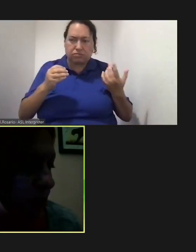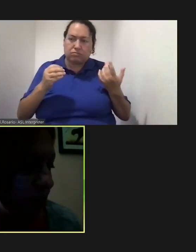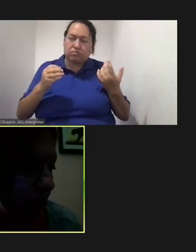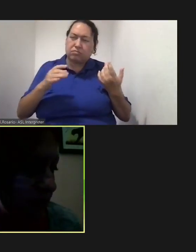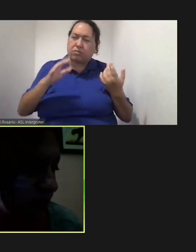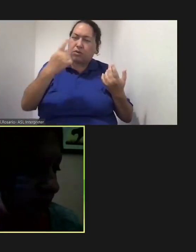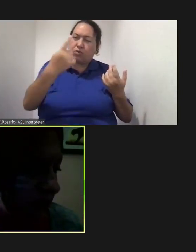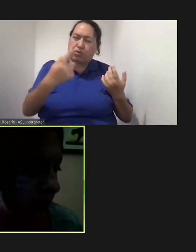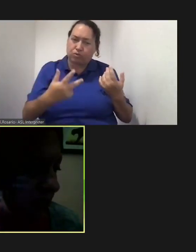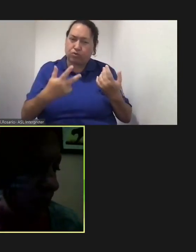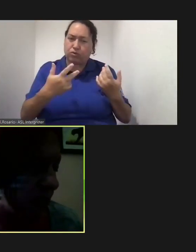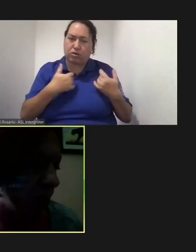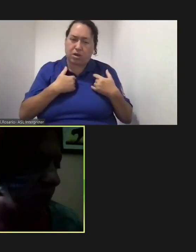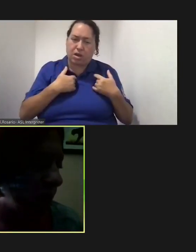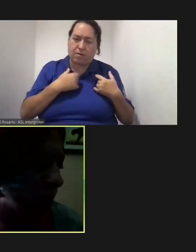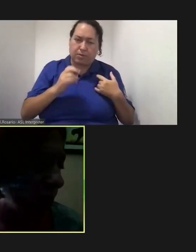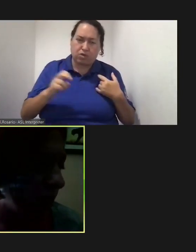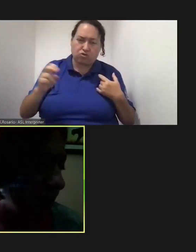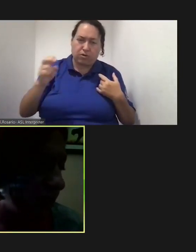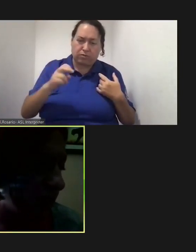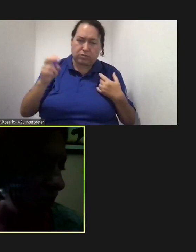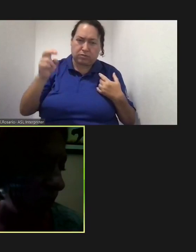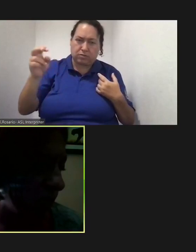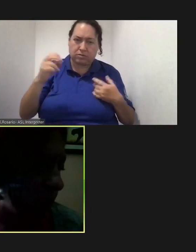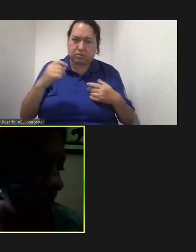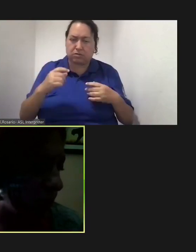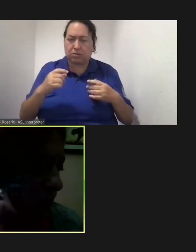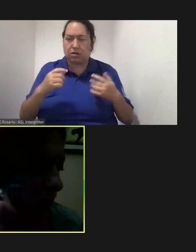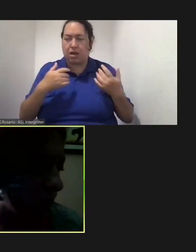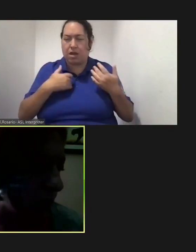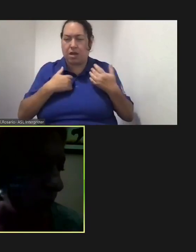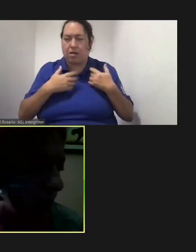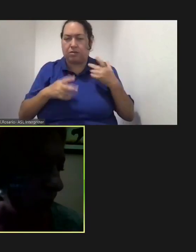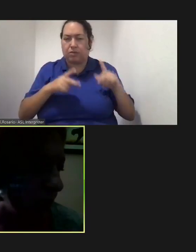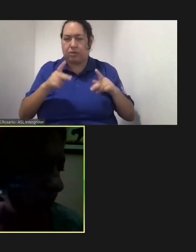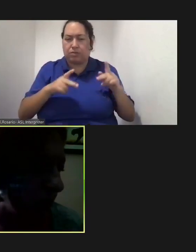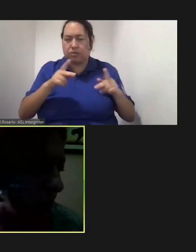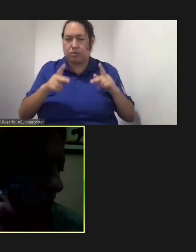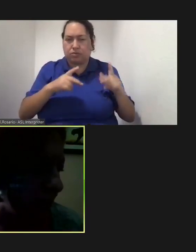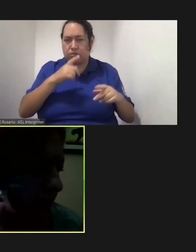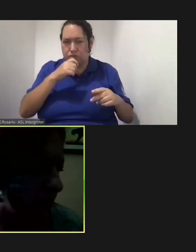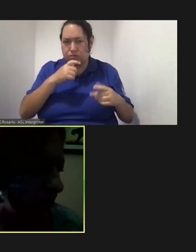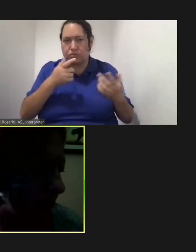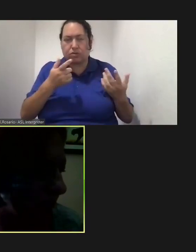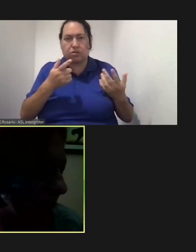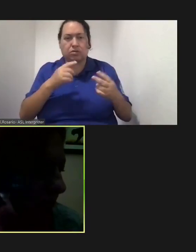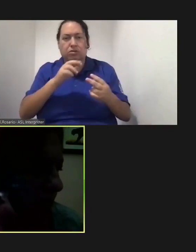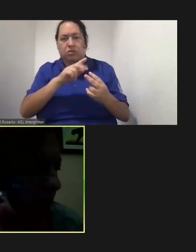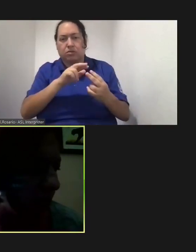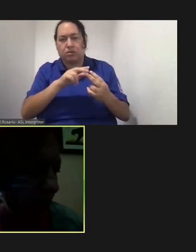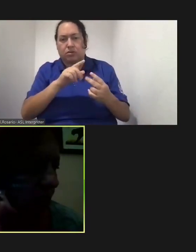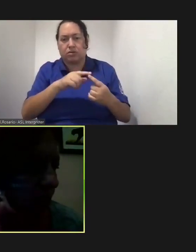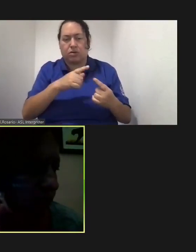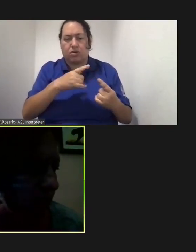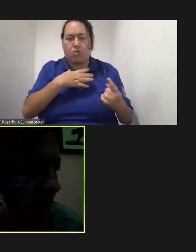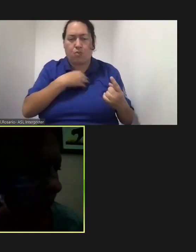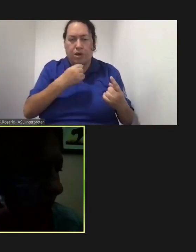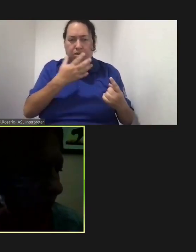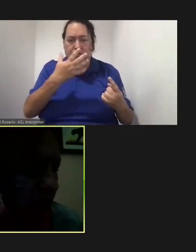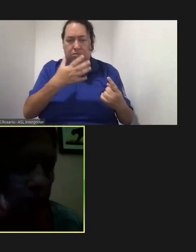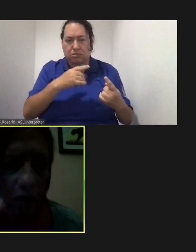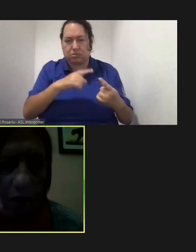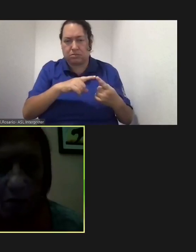who had been traveling were comprised of people who were either white, Black or